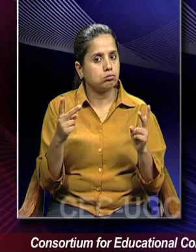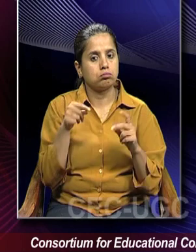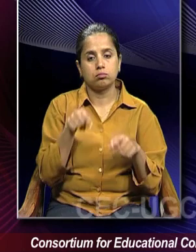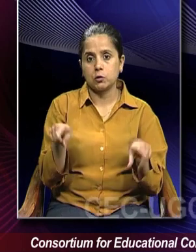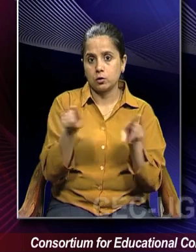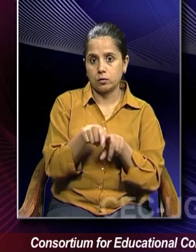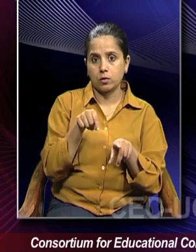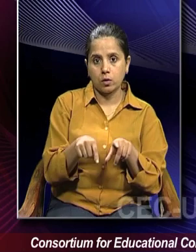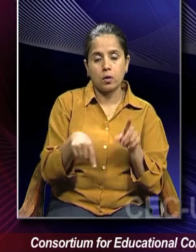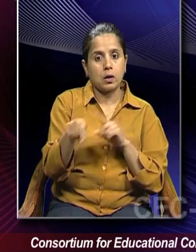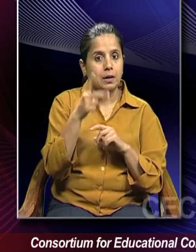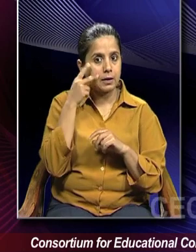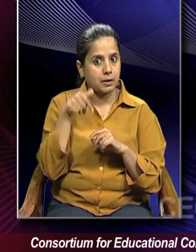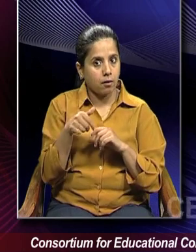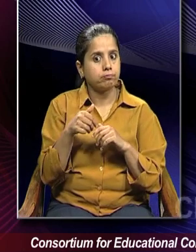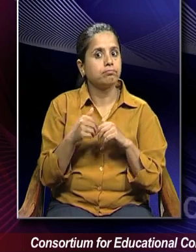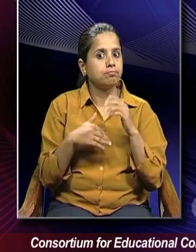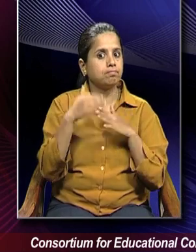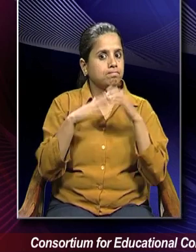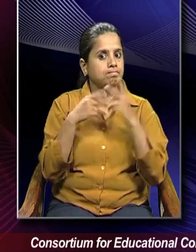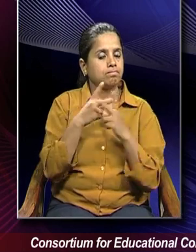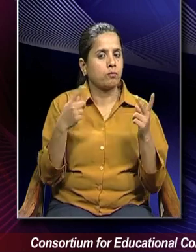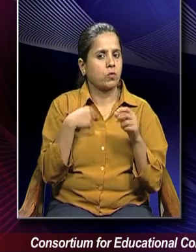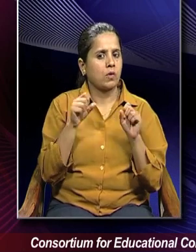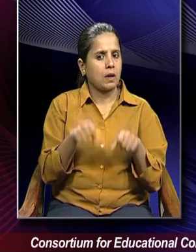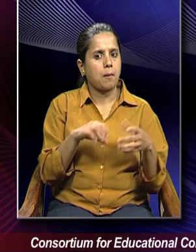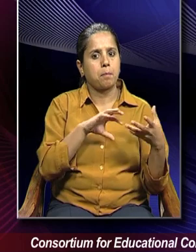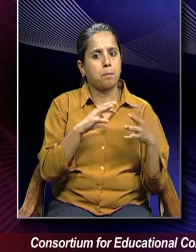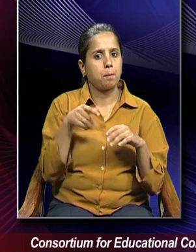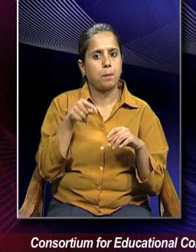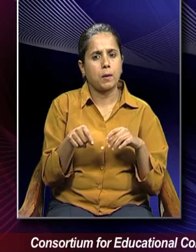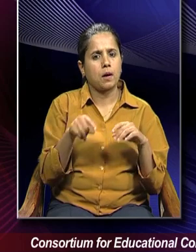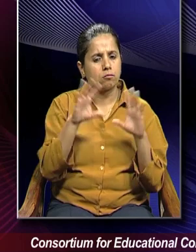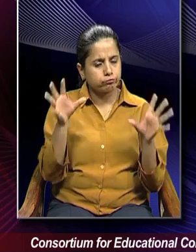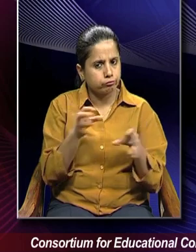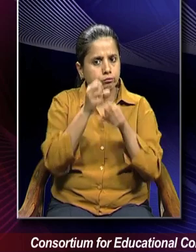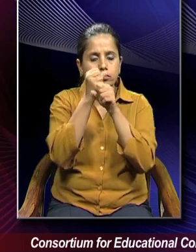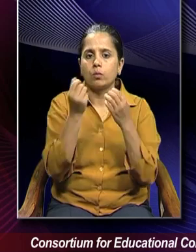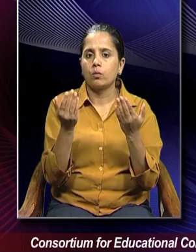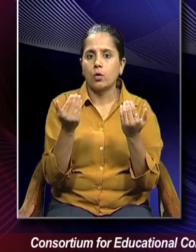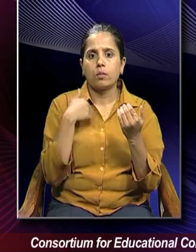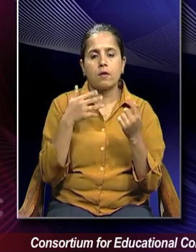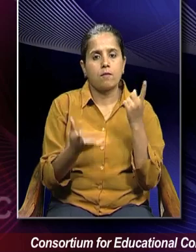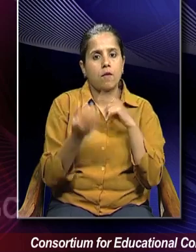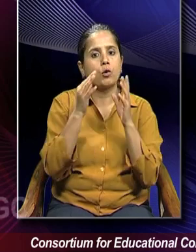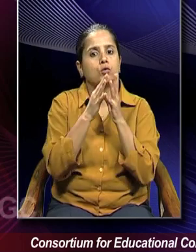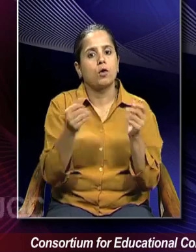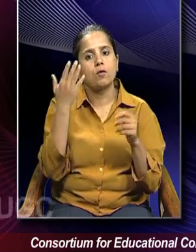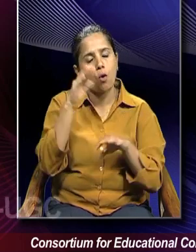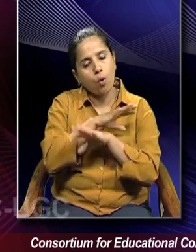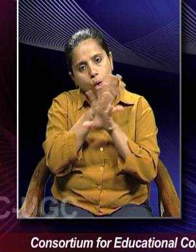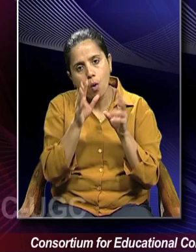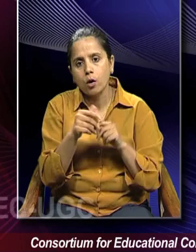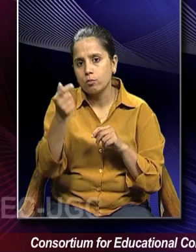as an overarching construct. So, we can make this framework so comprehensive that we find solution for all the